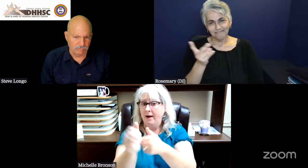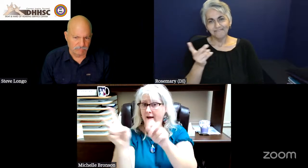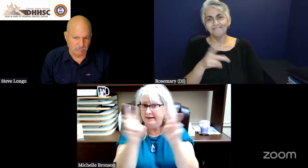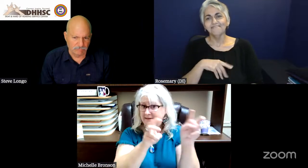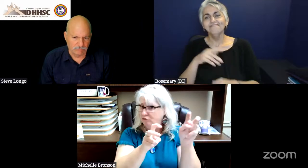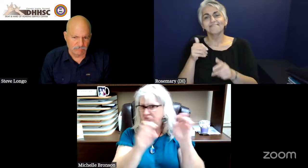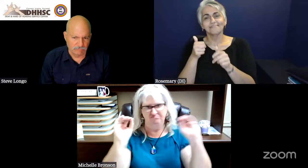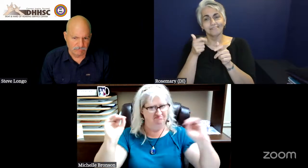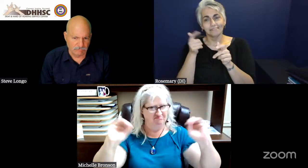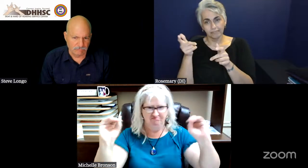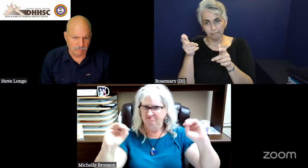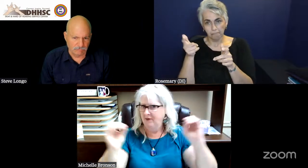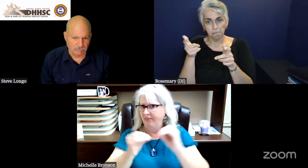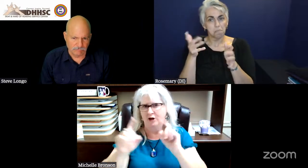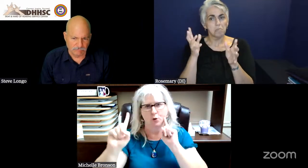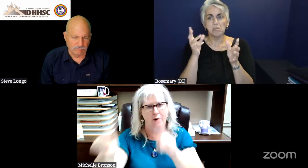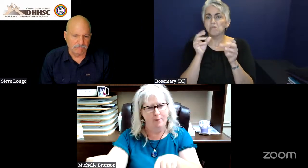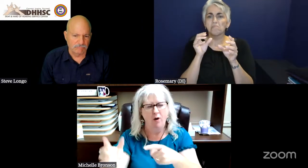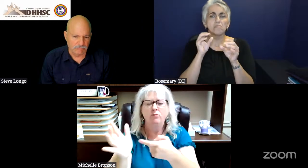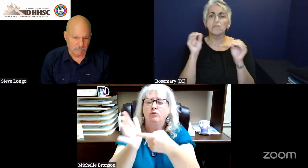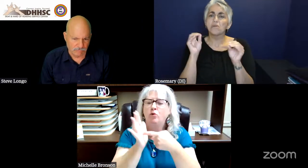her. We're very happy for her.